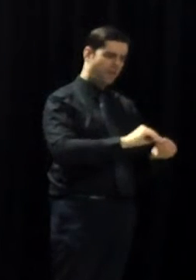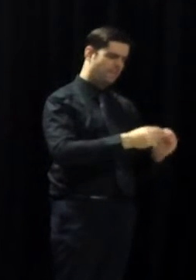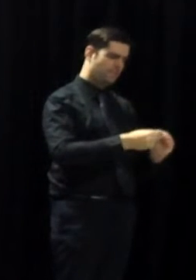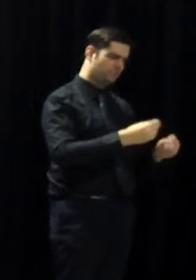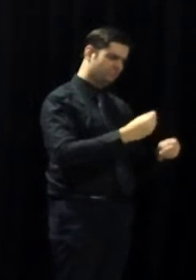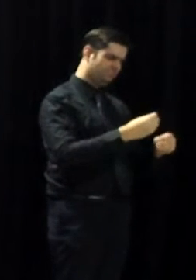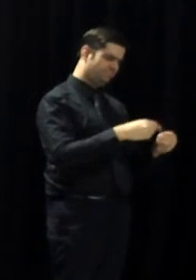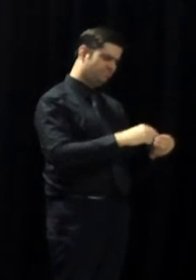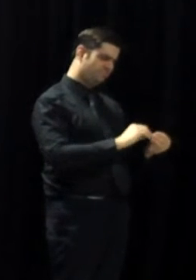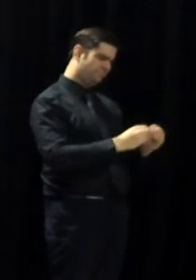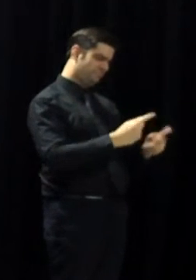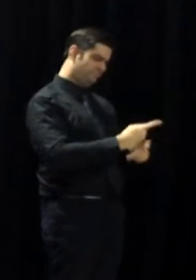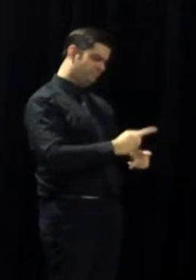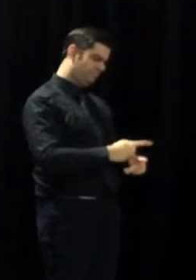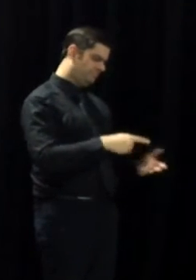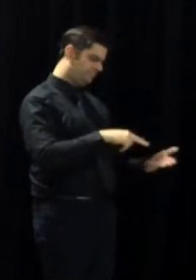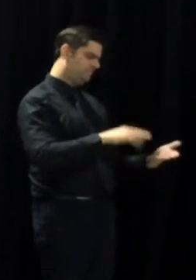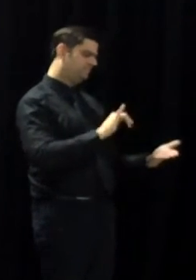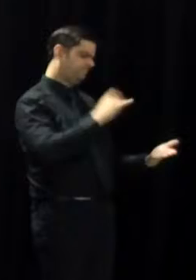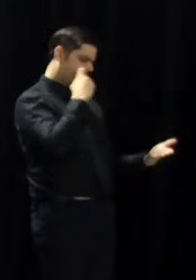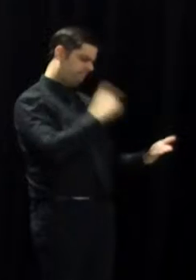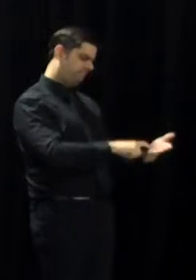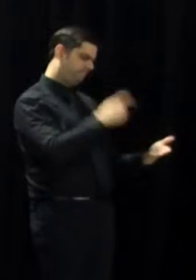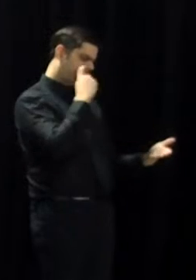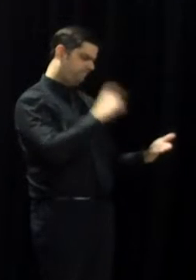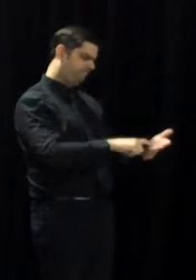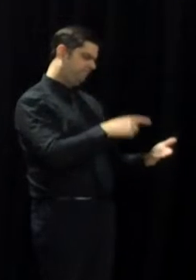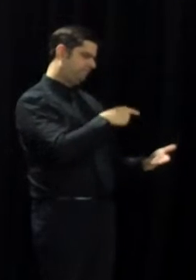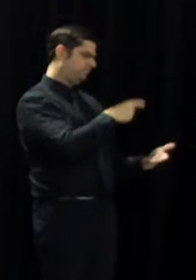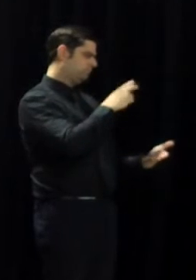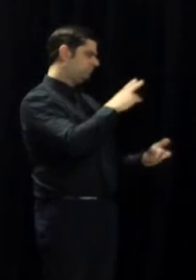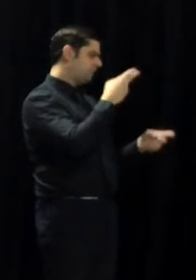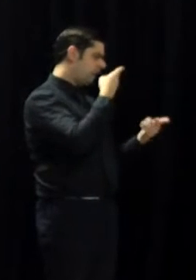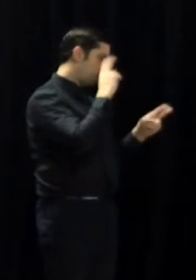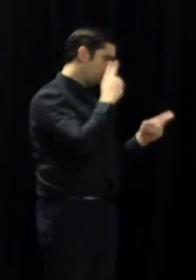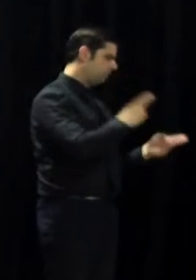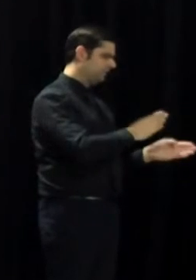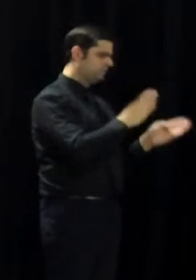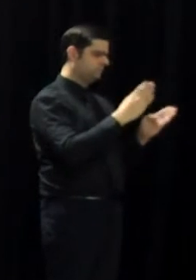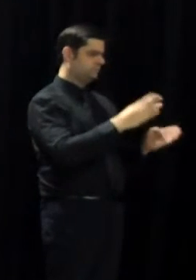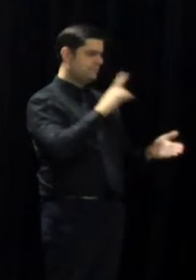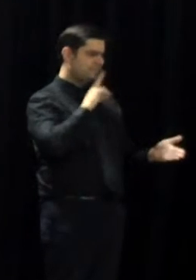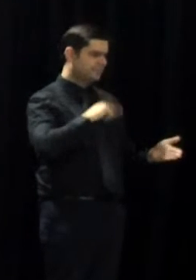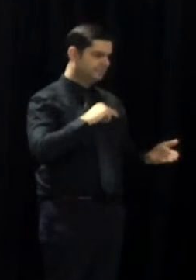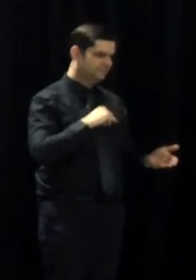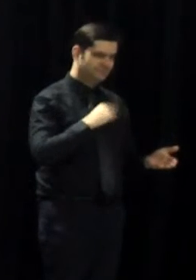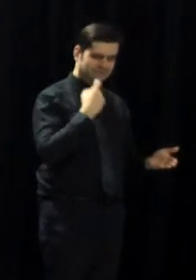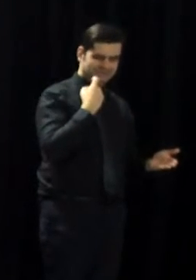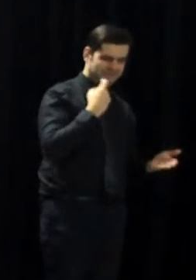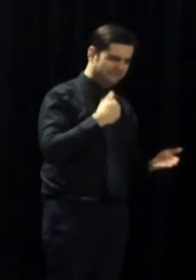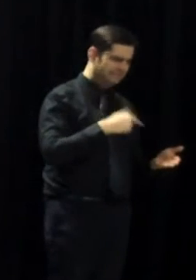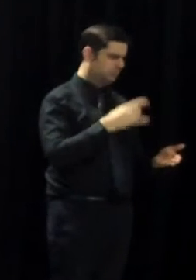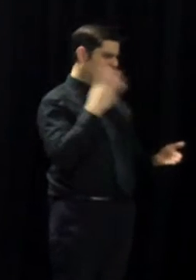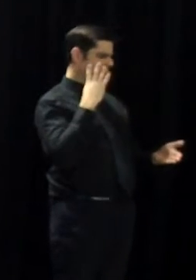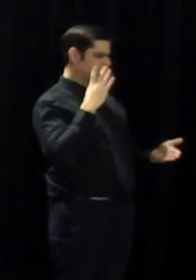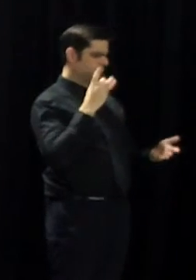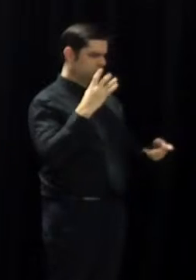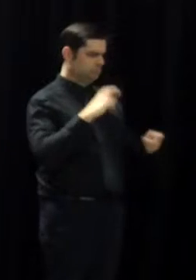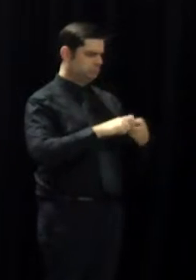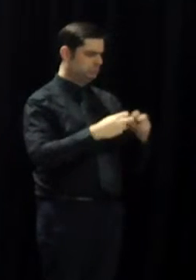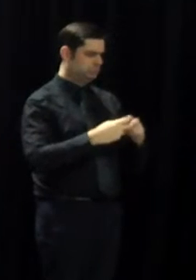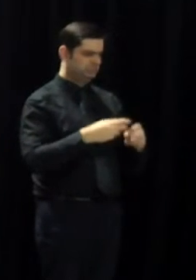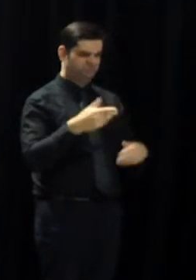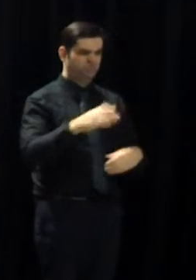going this way. And then there's the decision to make next week that people are making. And, even if you get tested on